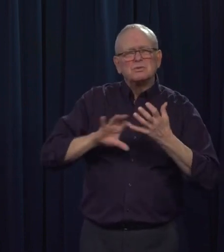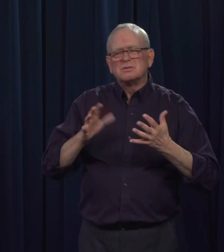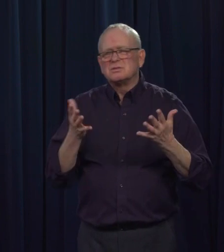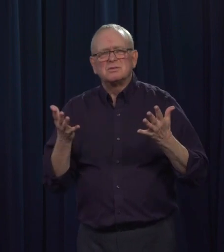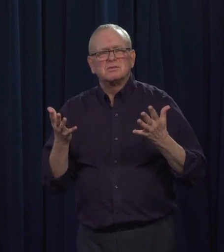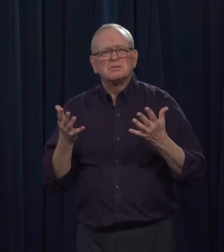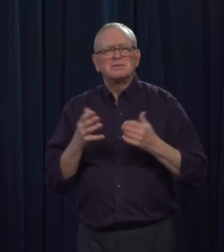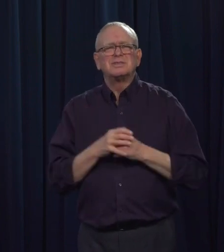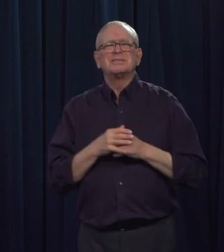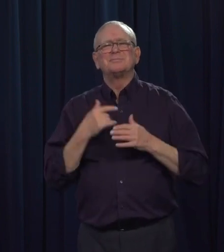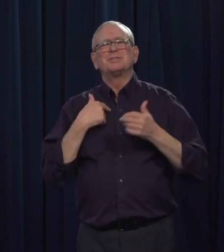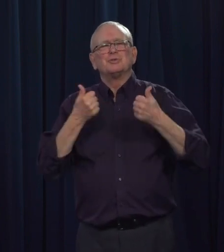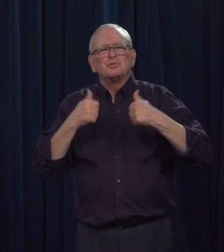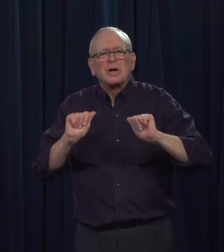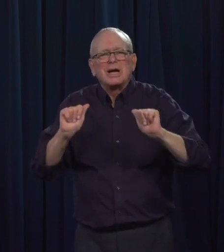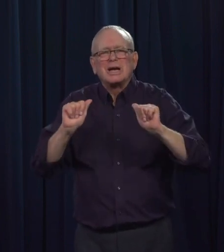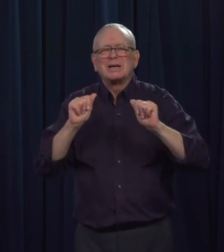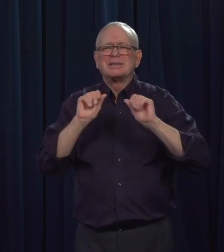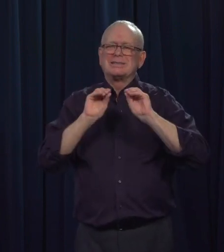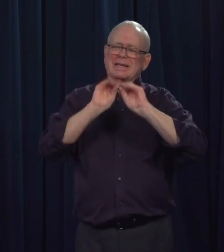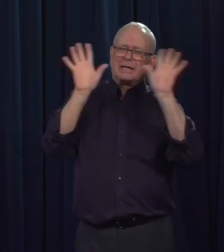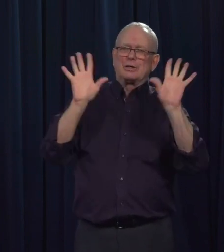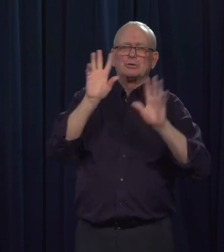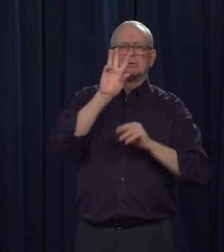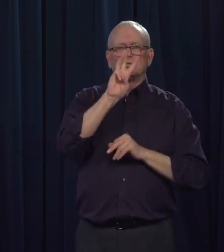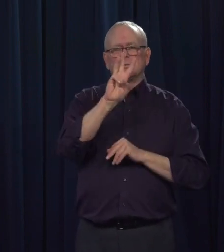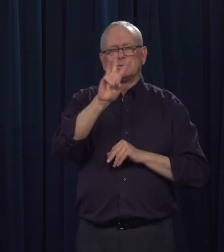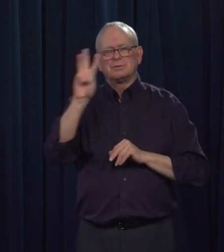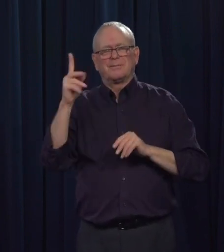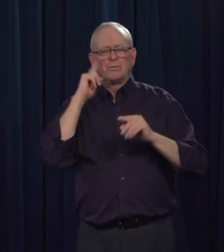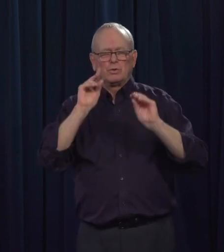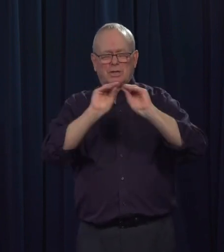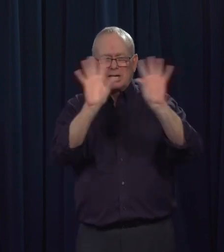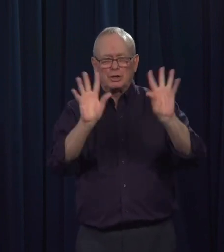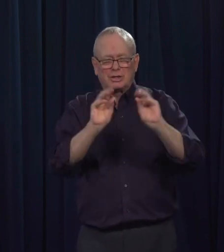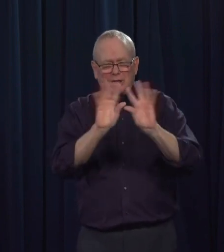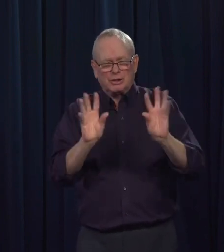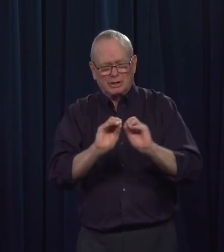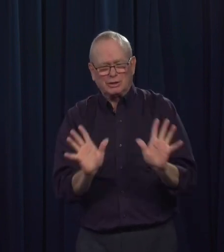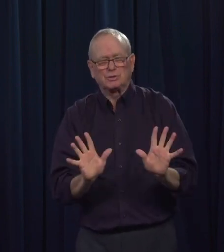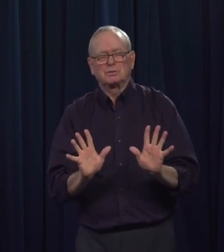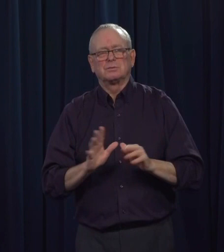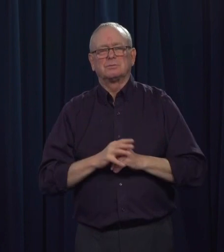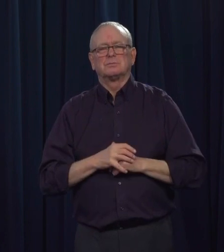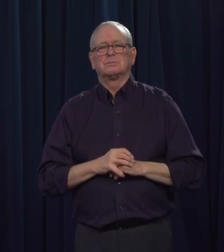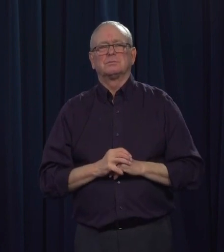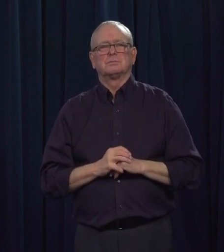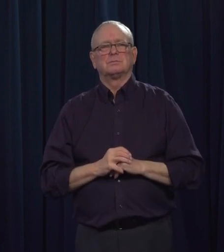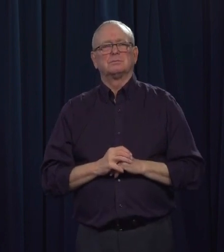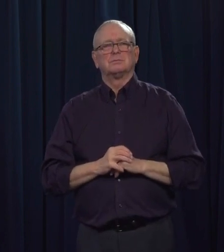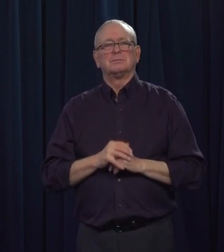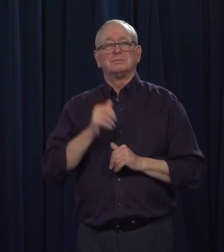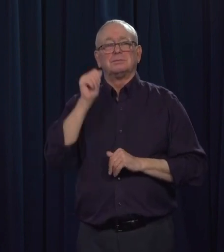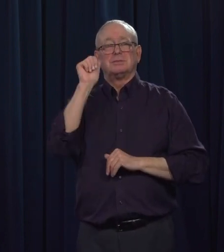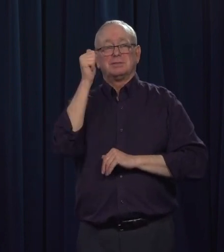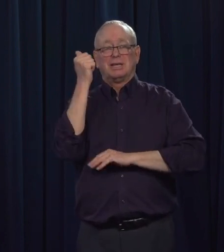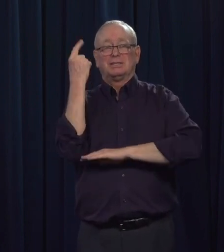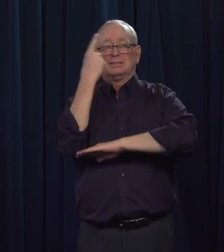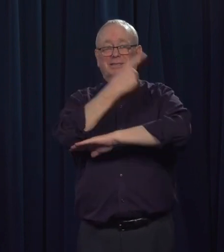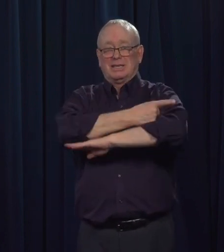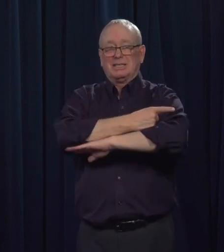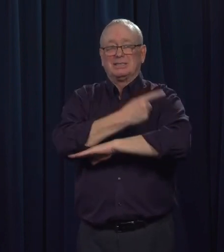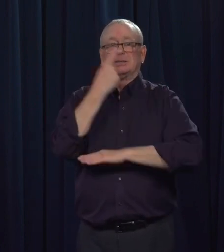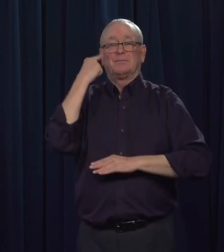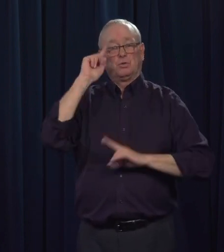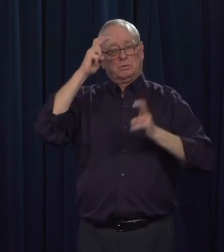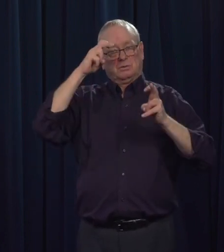10-day guideline for those who are ill and the 14-day for those who are well after an exposure or return from travel.